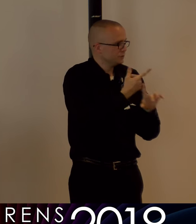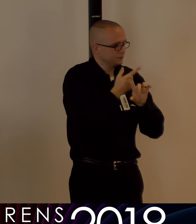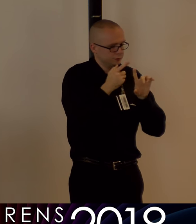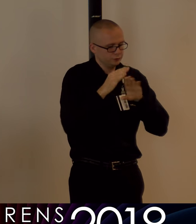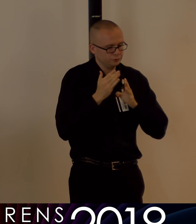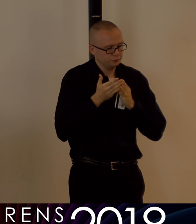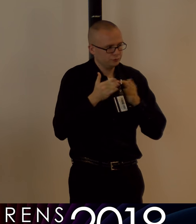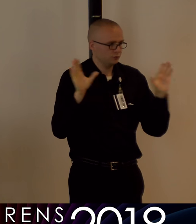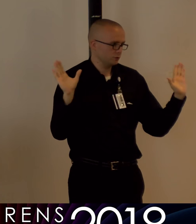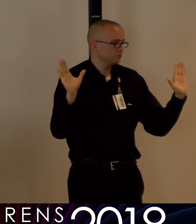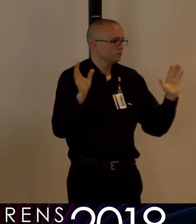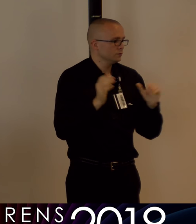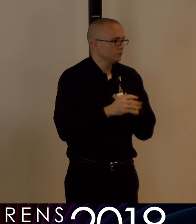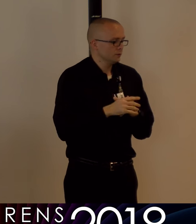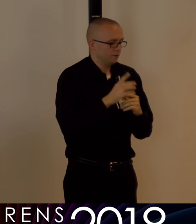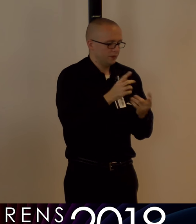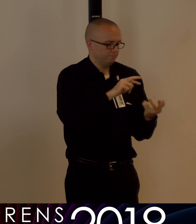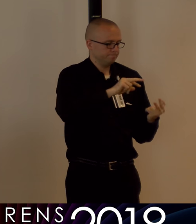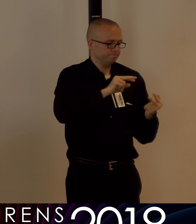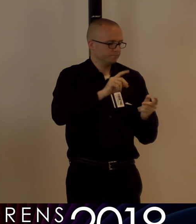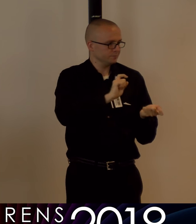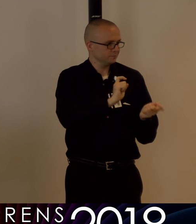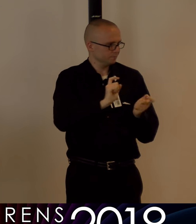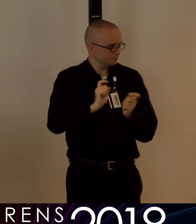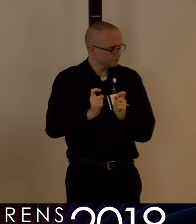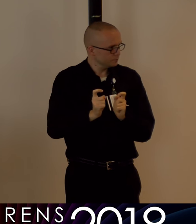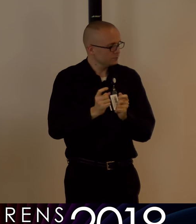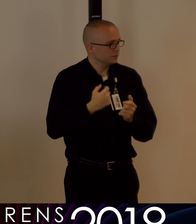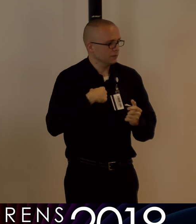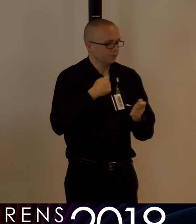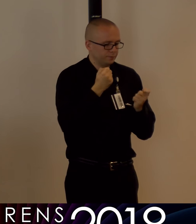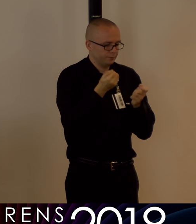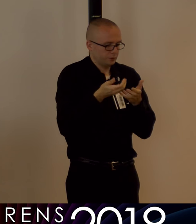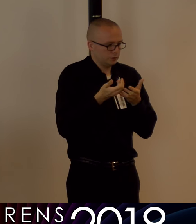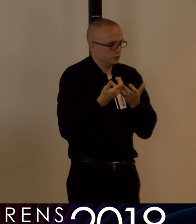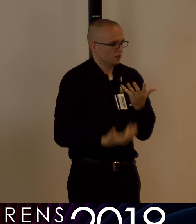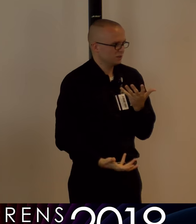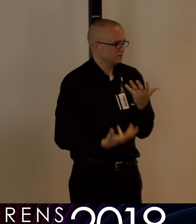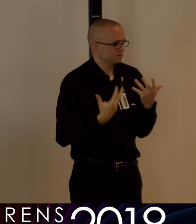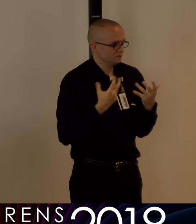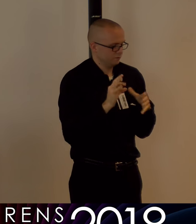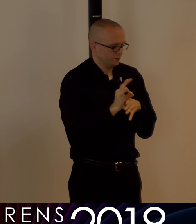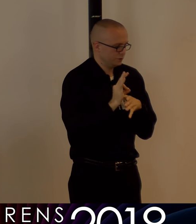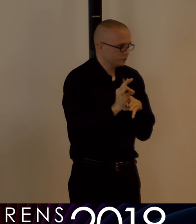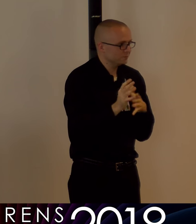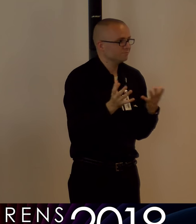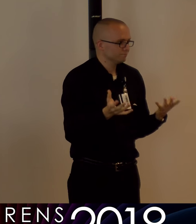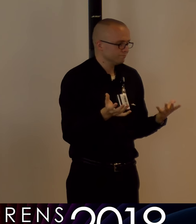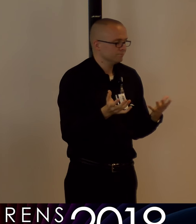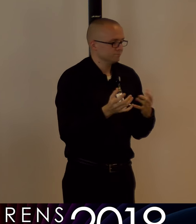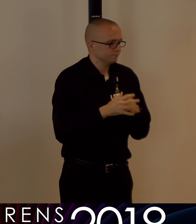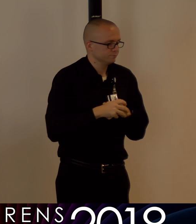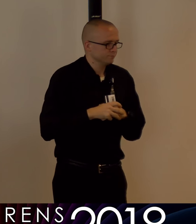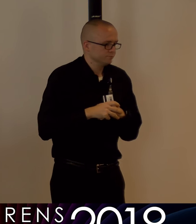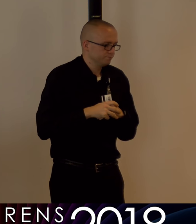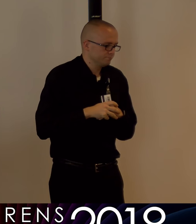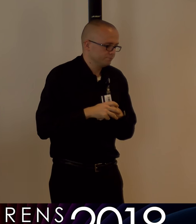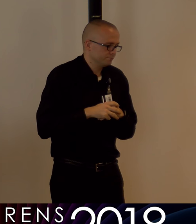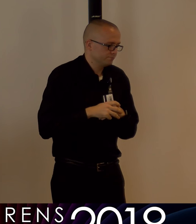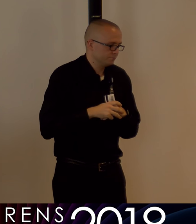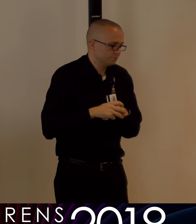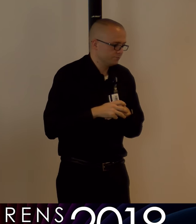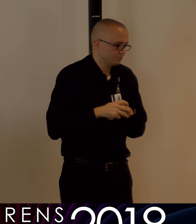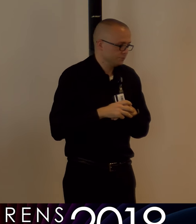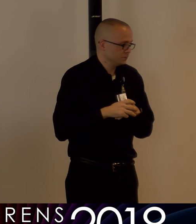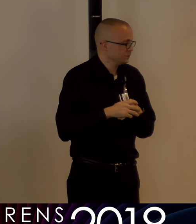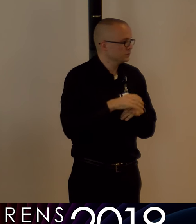mutations behave slightly differently than what would be called loss of function, or those nonsense and frameshift mutations. Splice